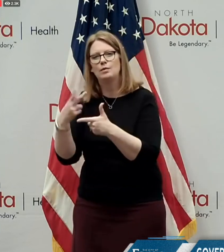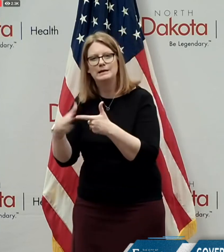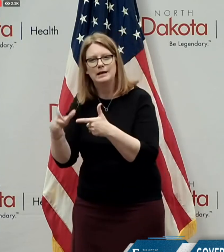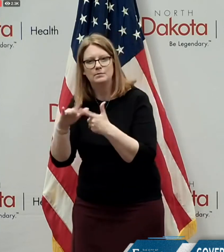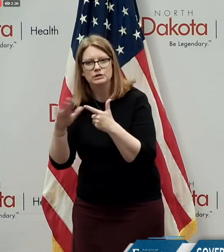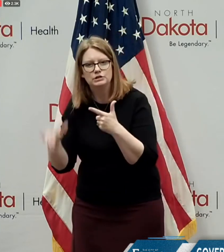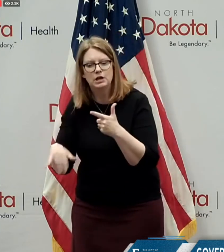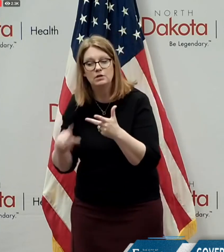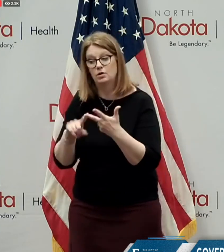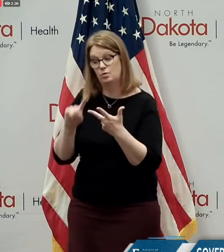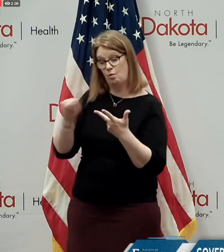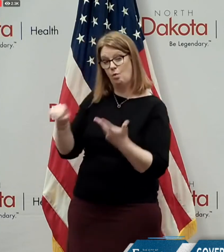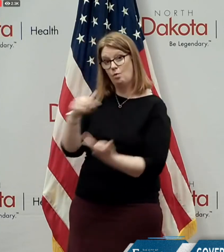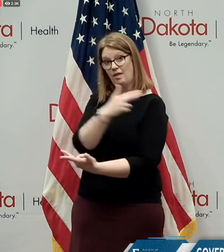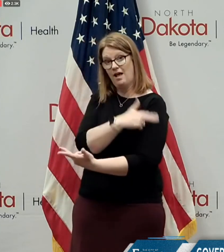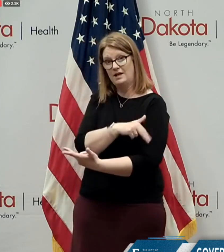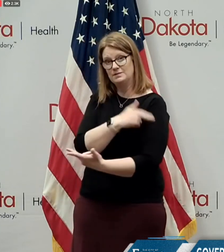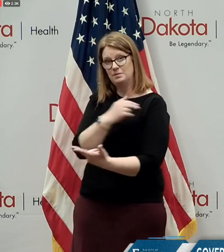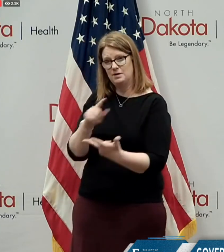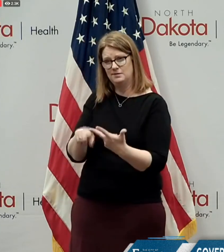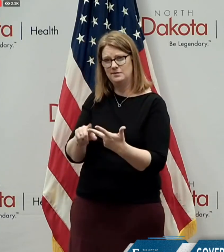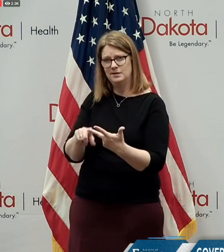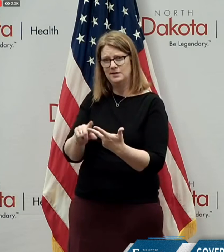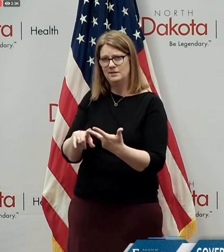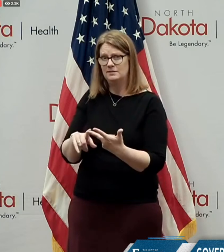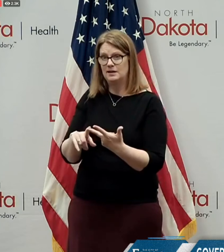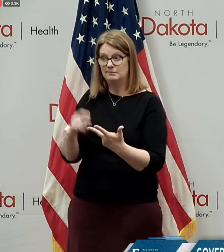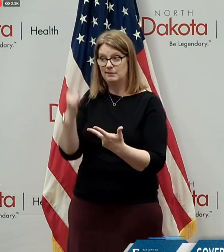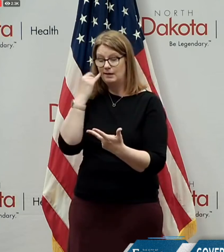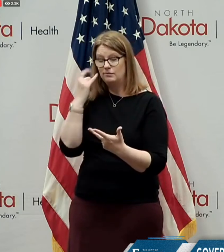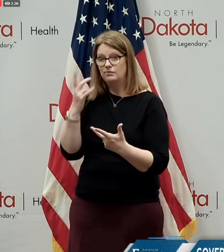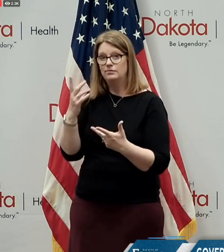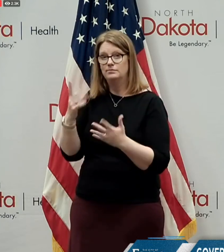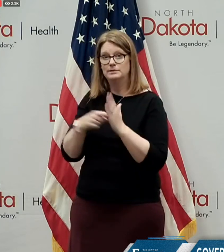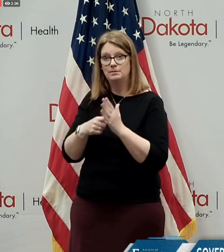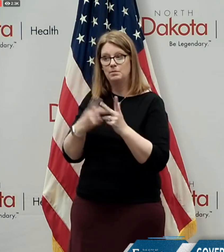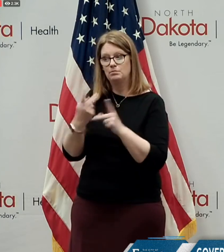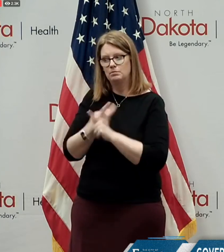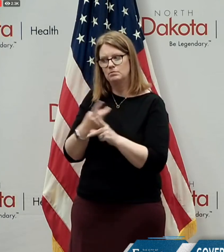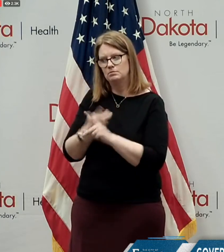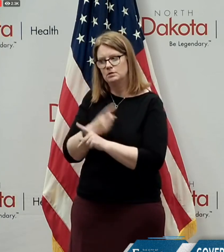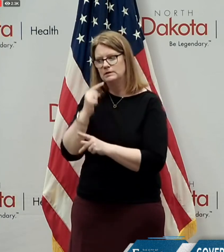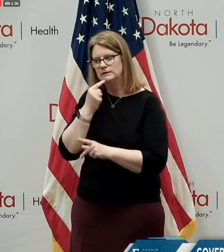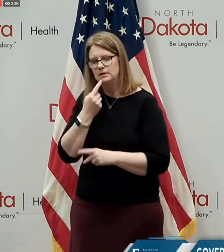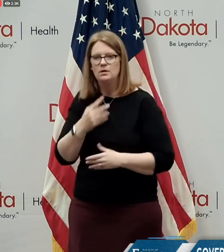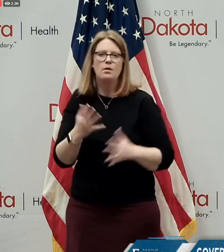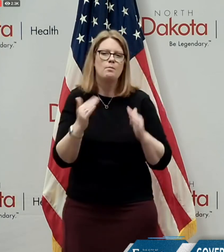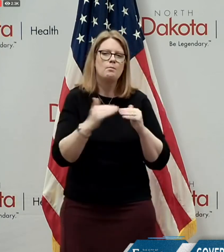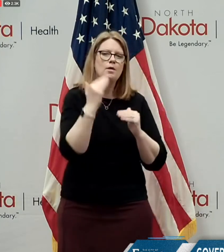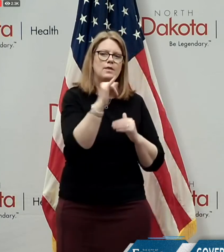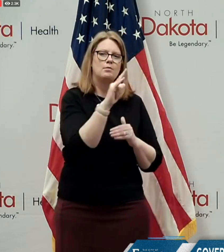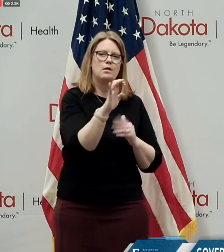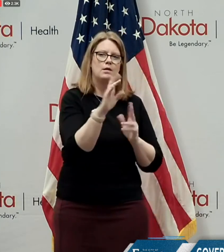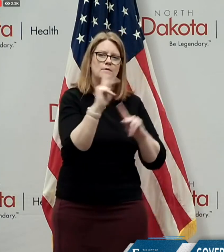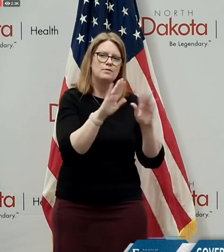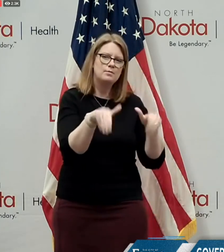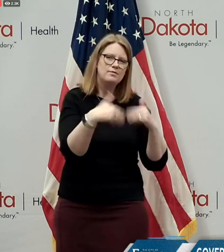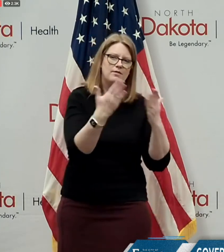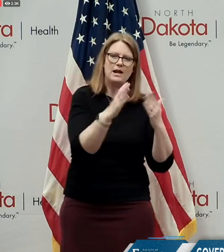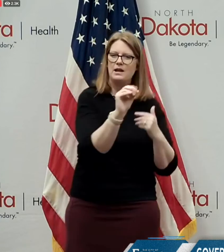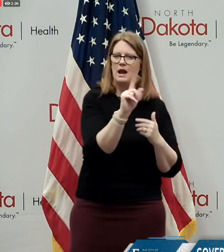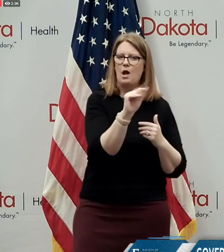get to the hospital when symptoms worsened. More than 100 individuals were provided with outreach services while in